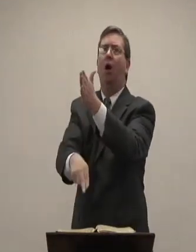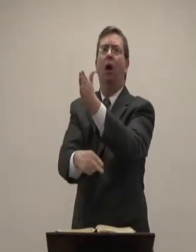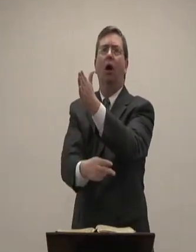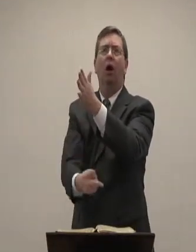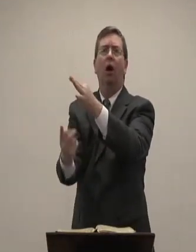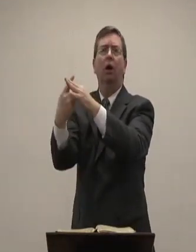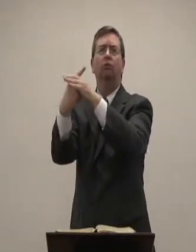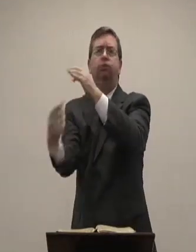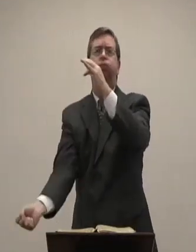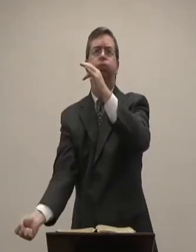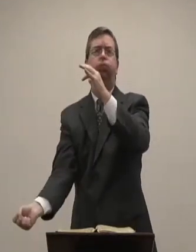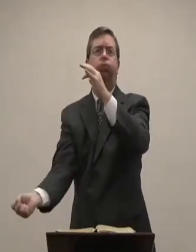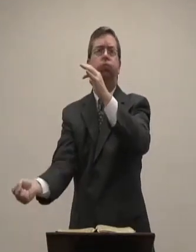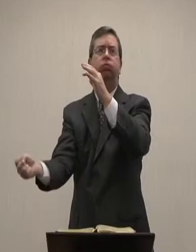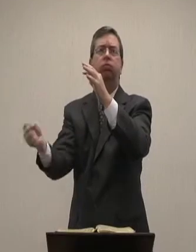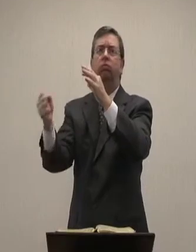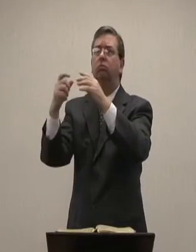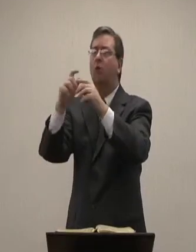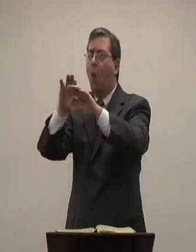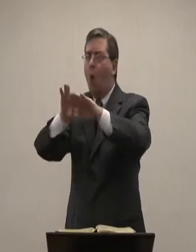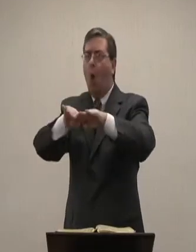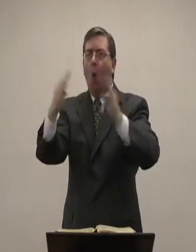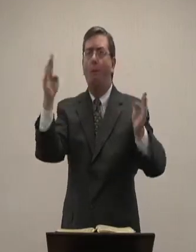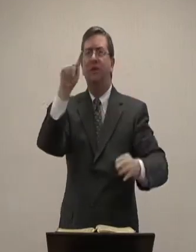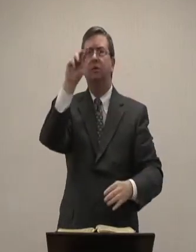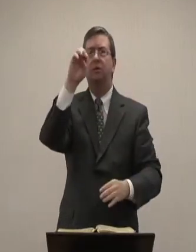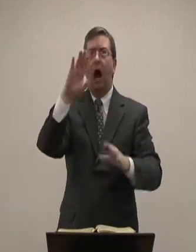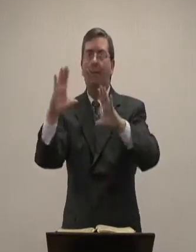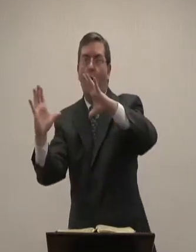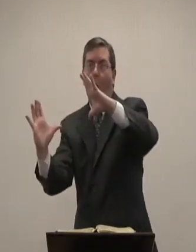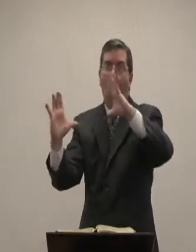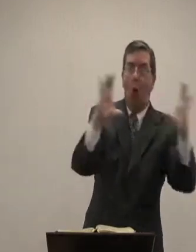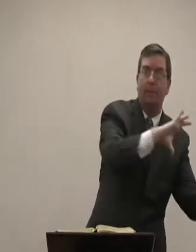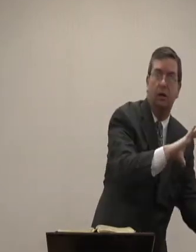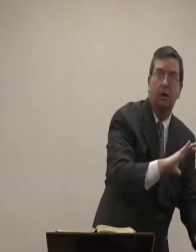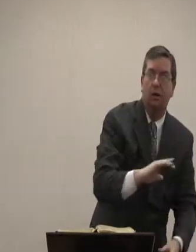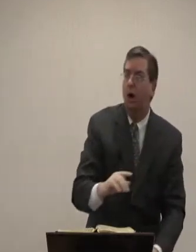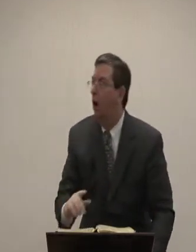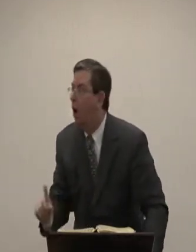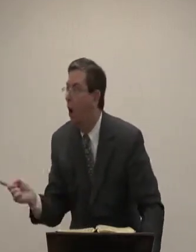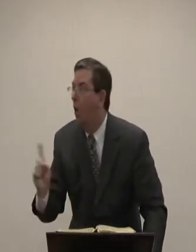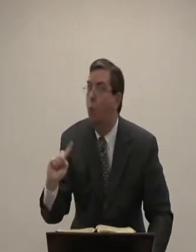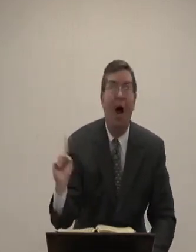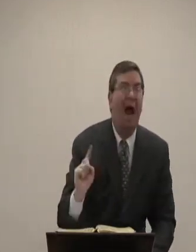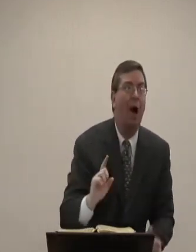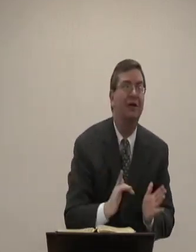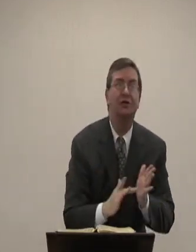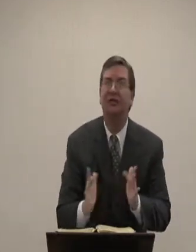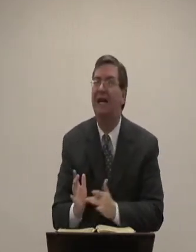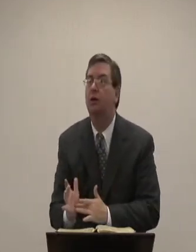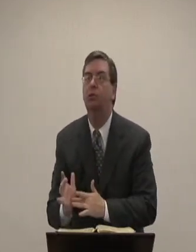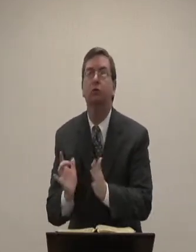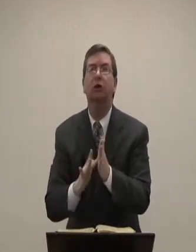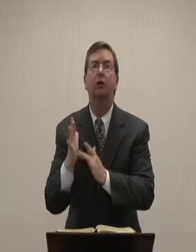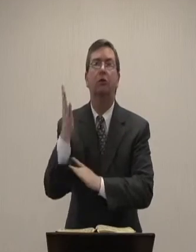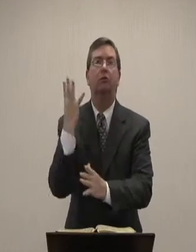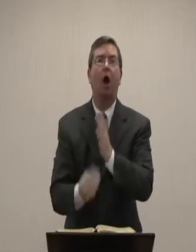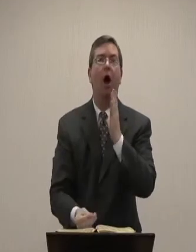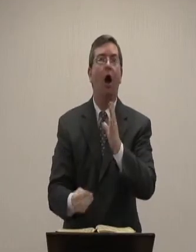And people were thinking Jesus was gone. He was buried. And they opened the tomb. And they looked and they were like in